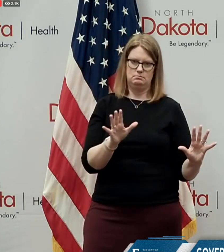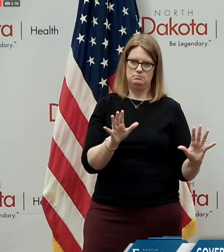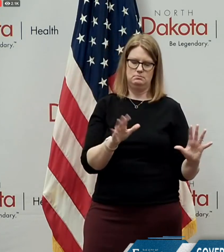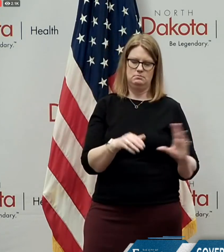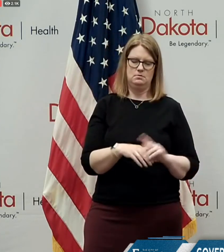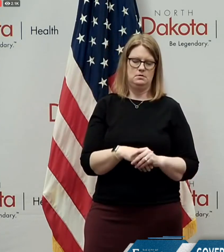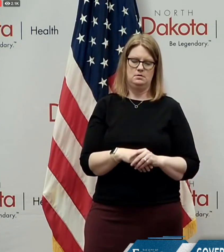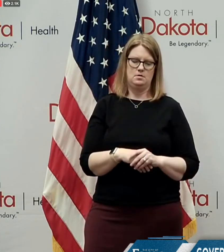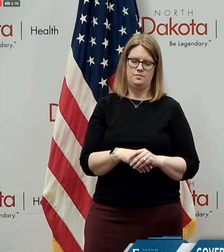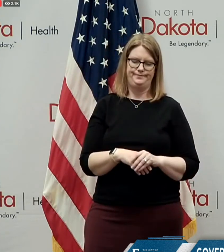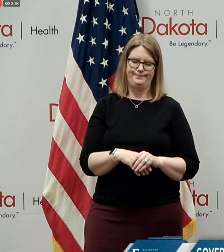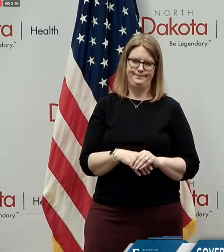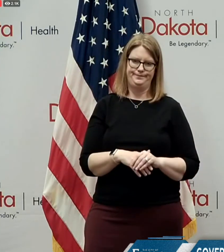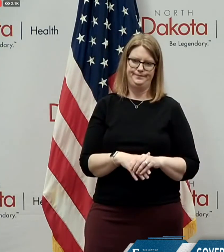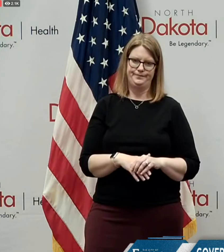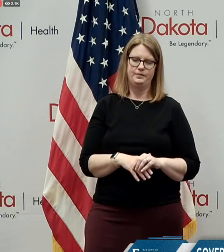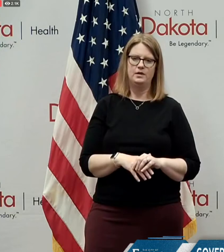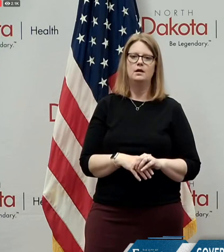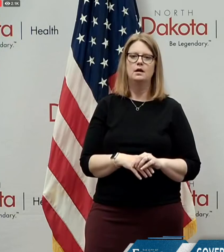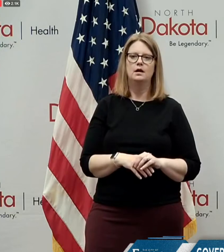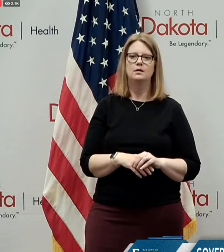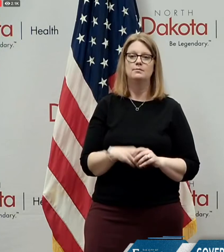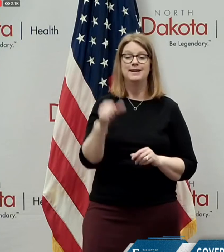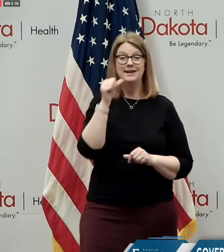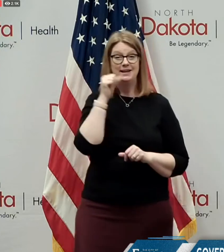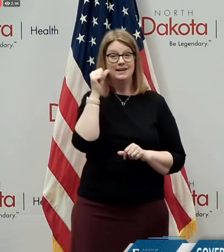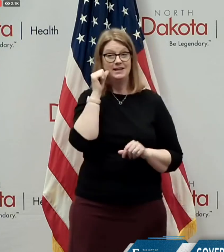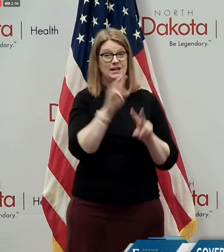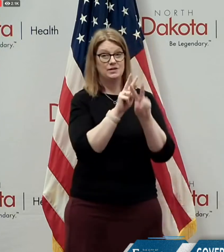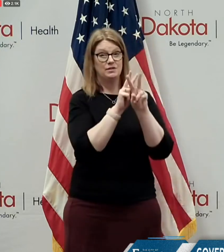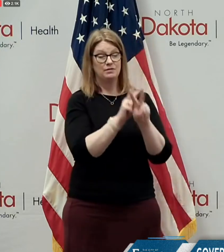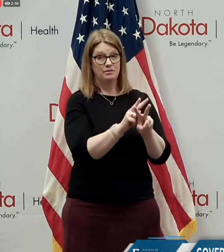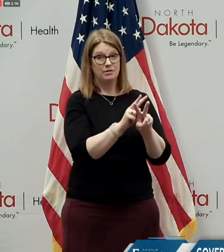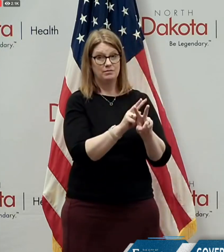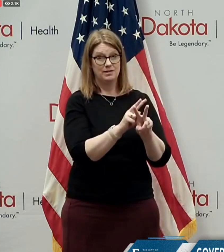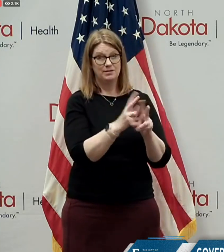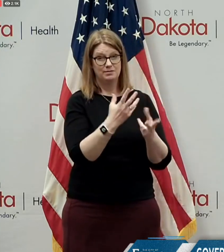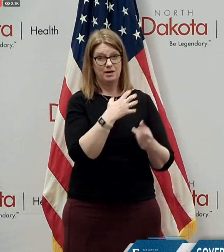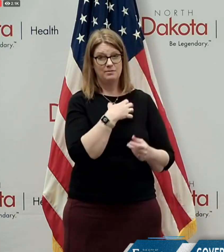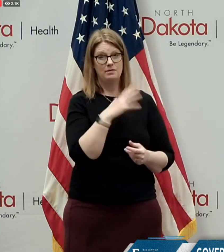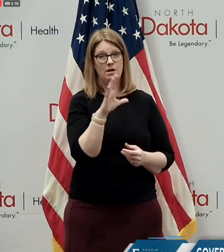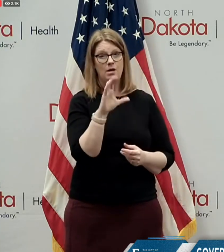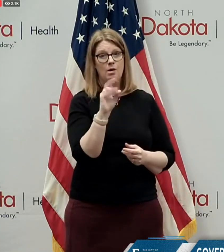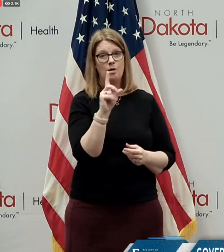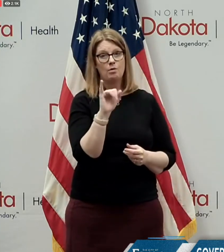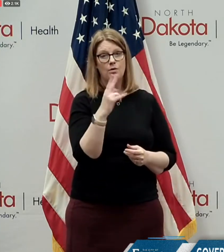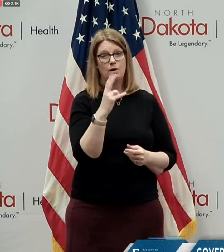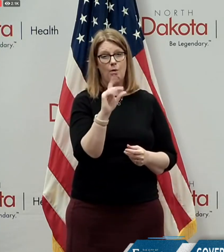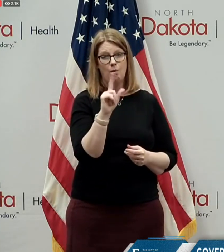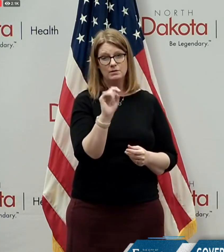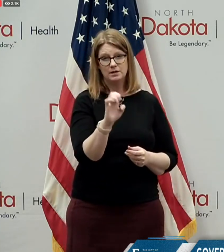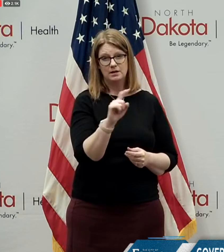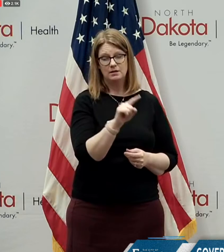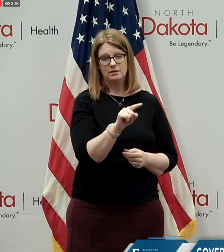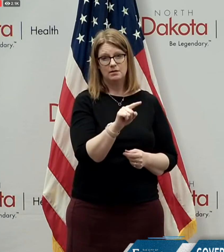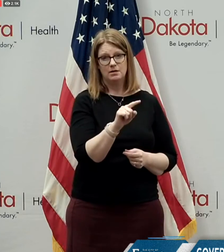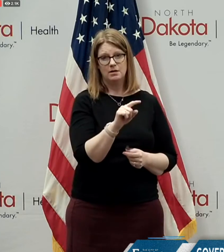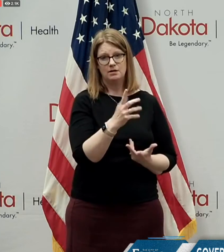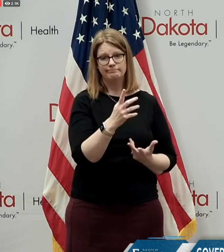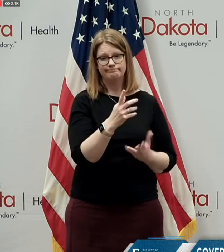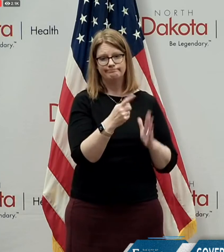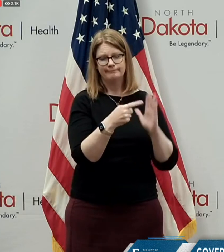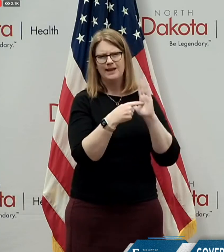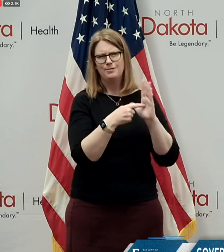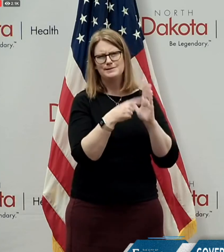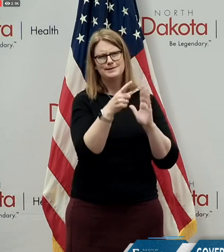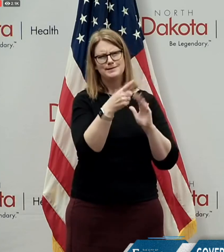coming off the funeral yesterday for Officer Cody Holte, who represents the